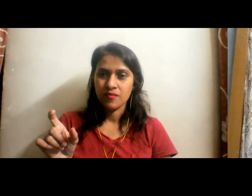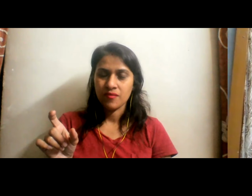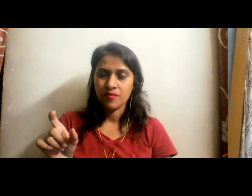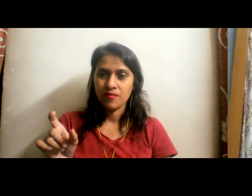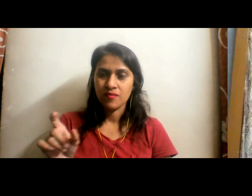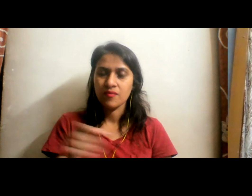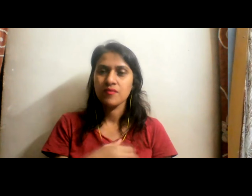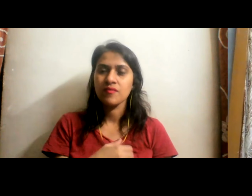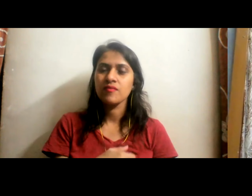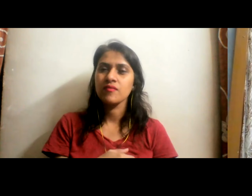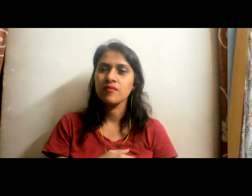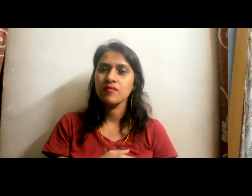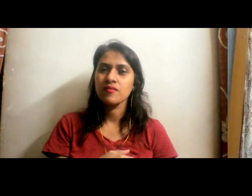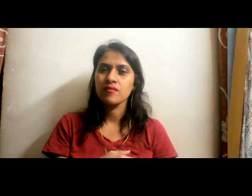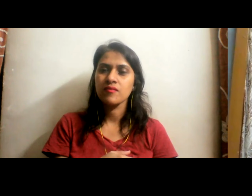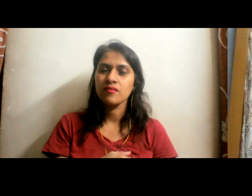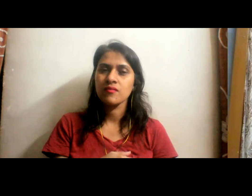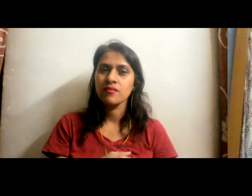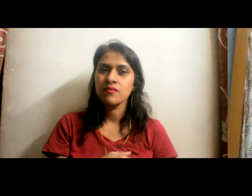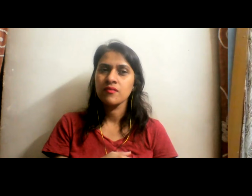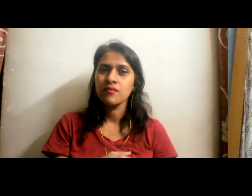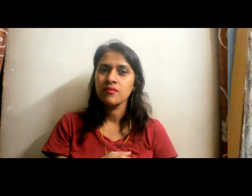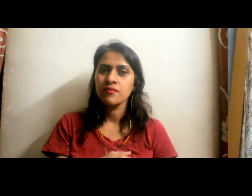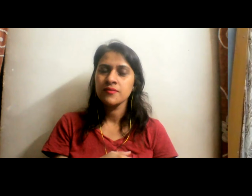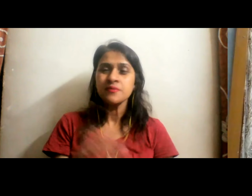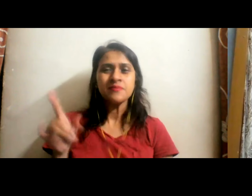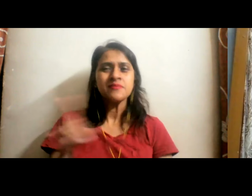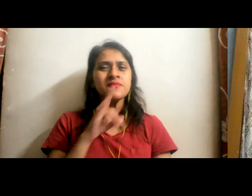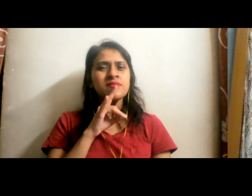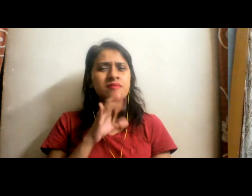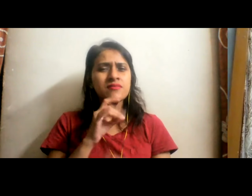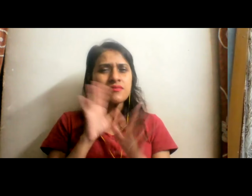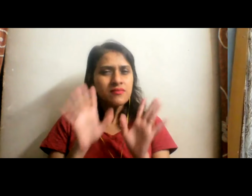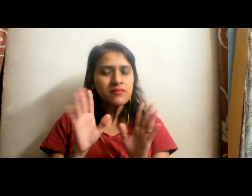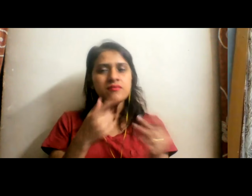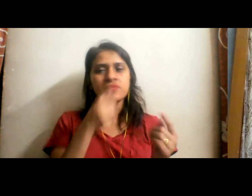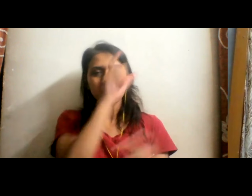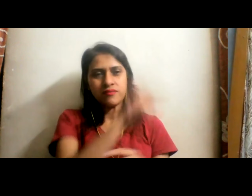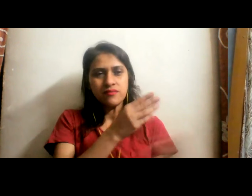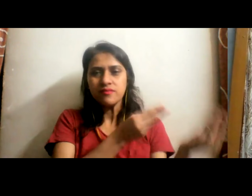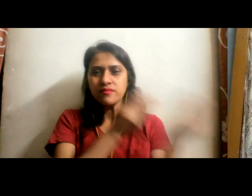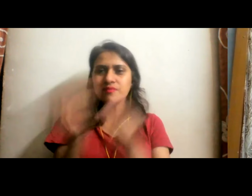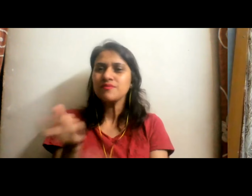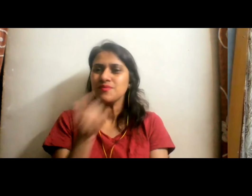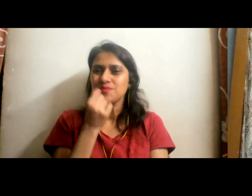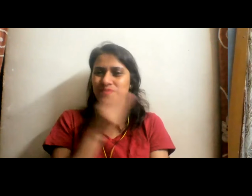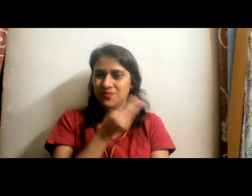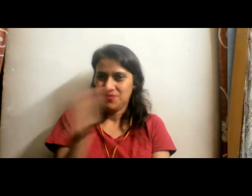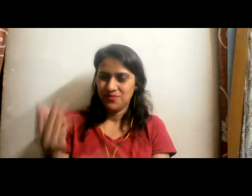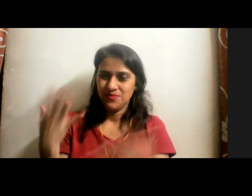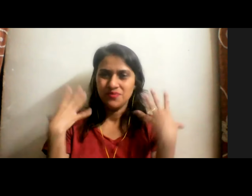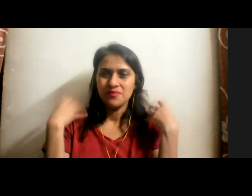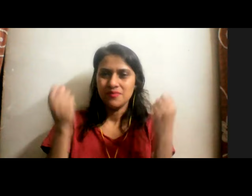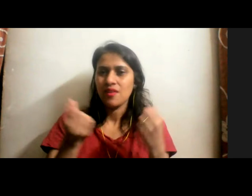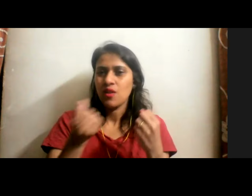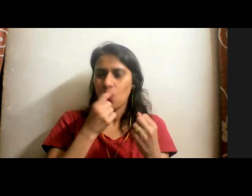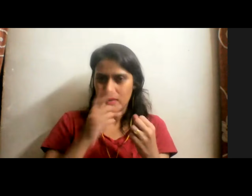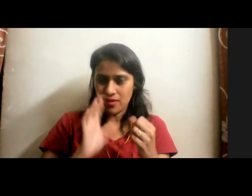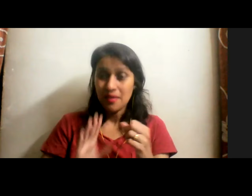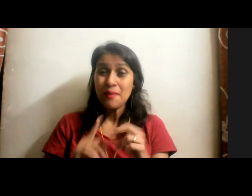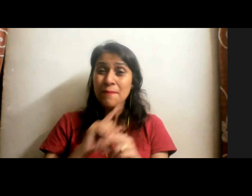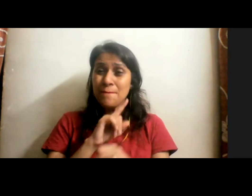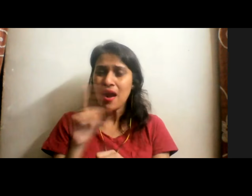a very pain, and if somebody is giving a painkiller to the patient, and what is